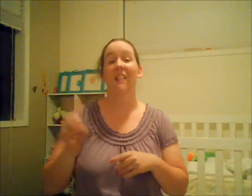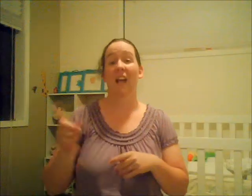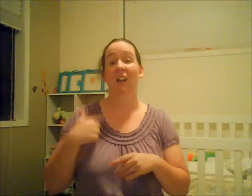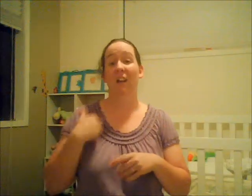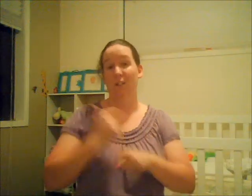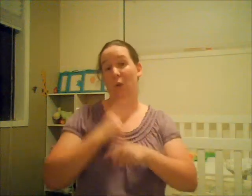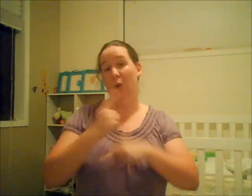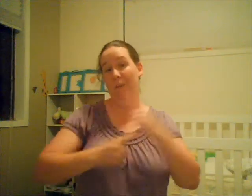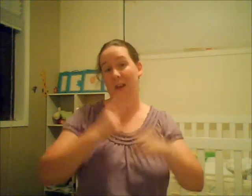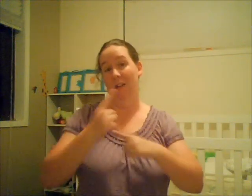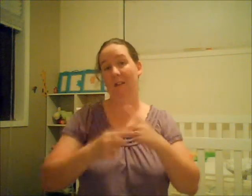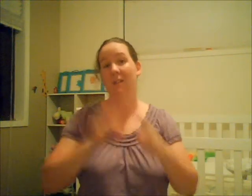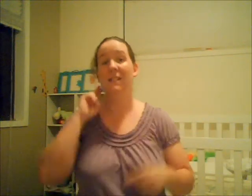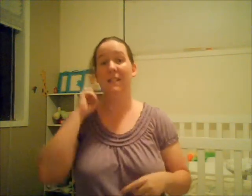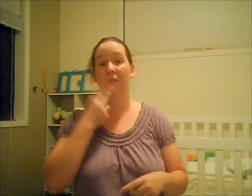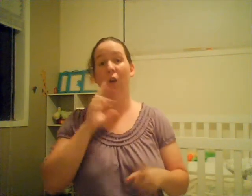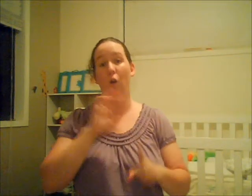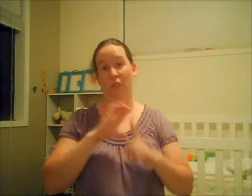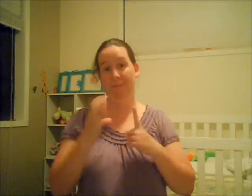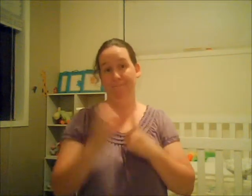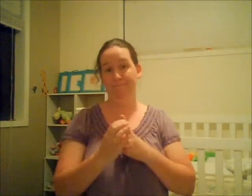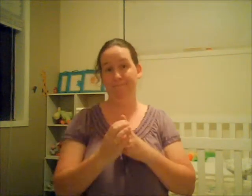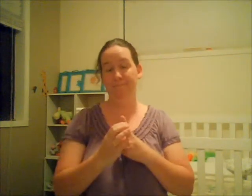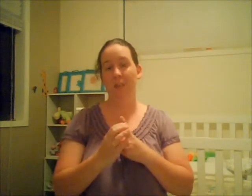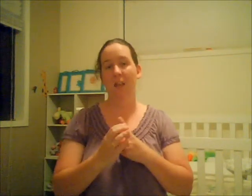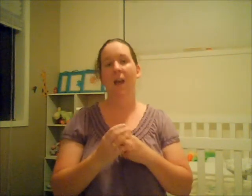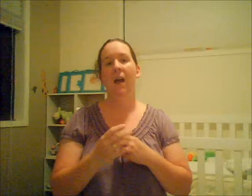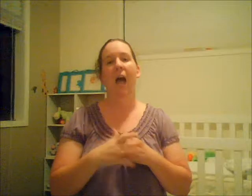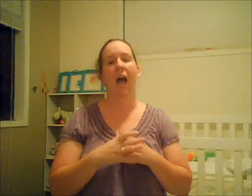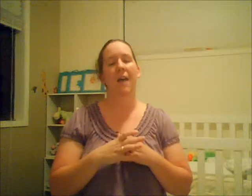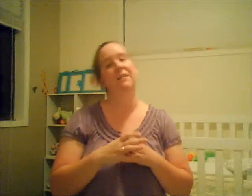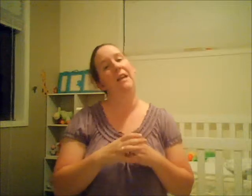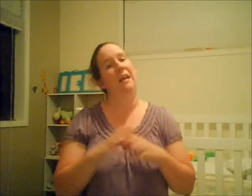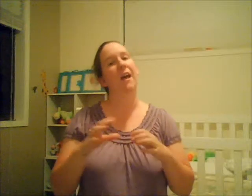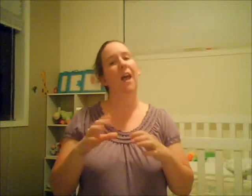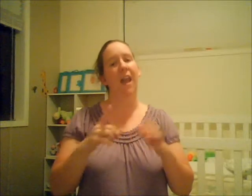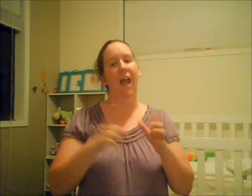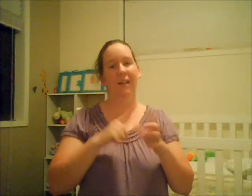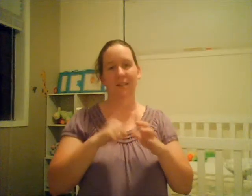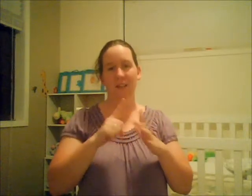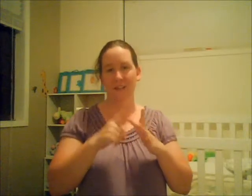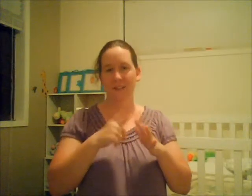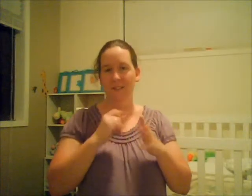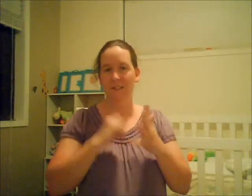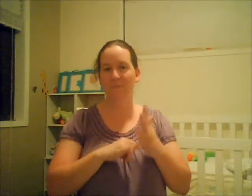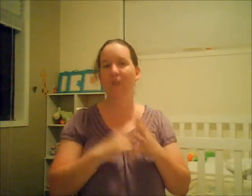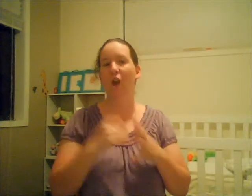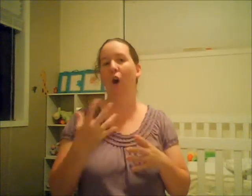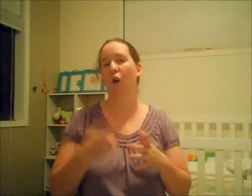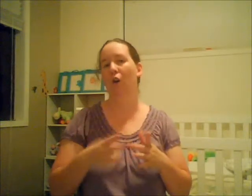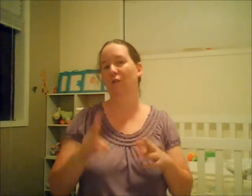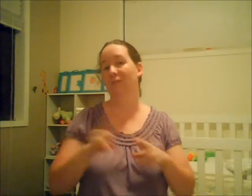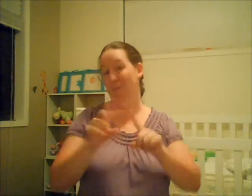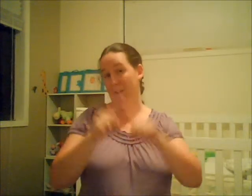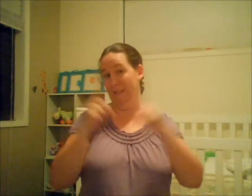Today I'd like to talk about deaf culture as an axis of